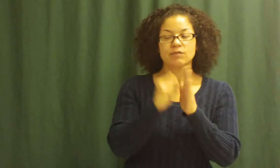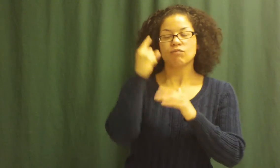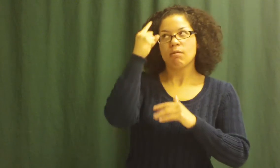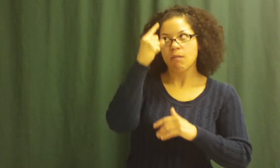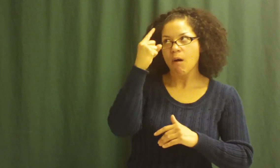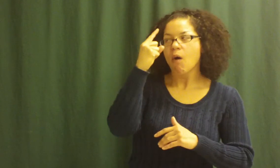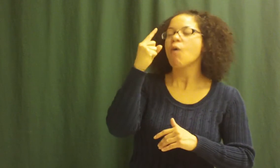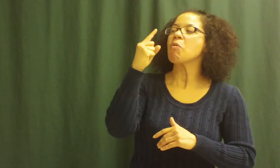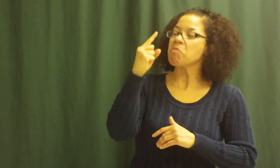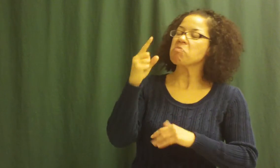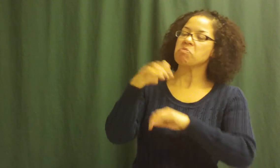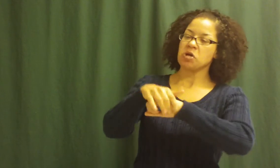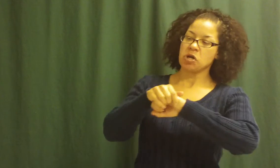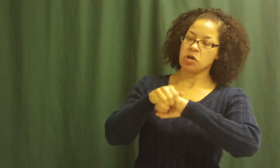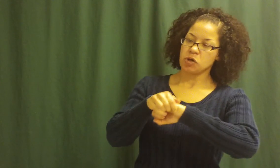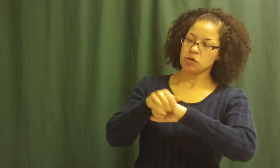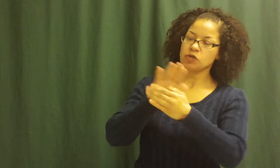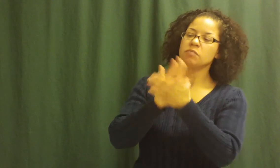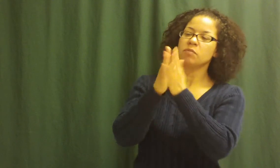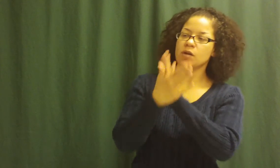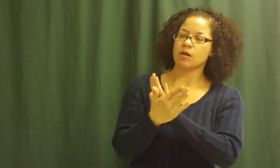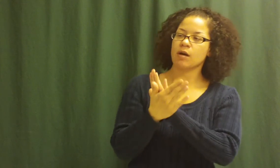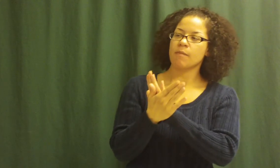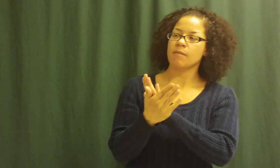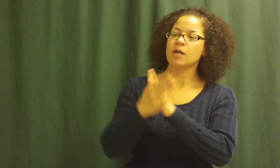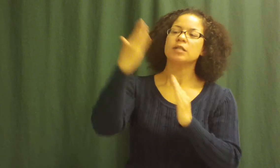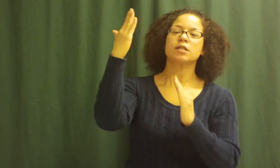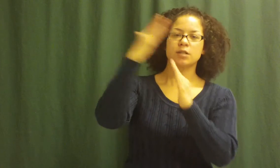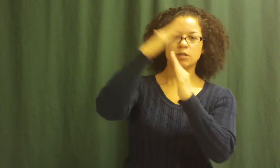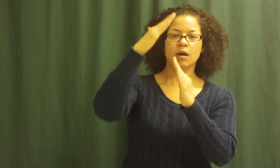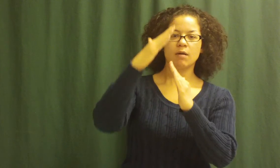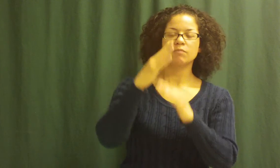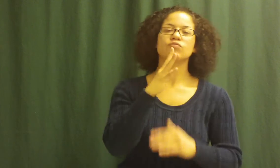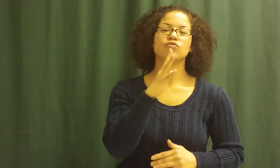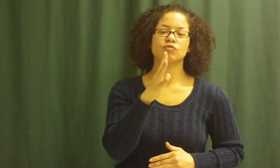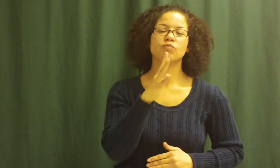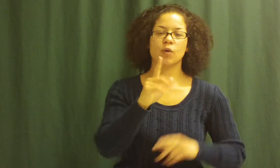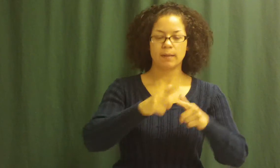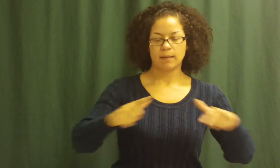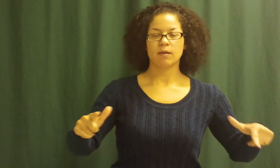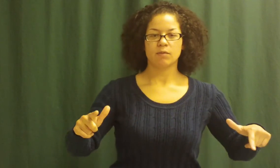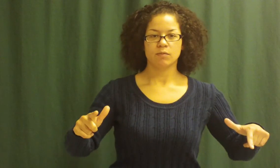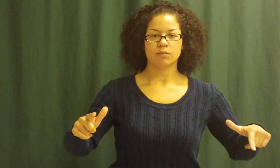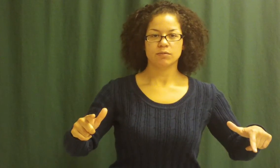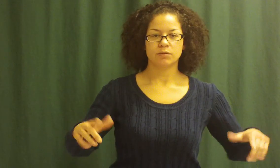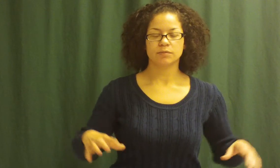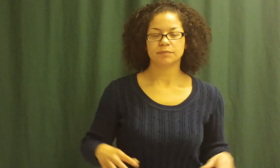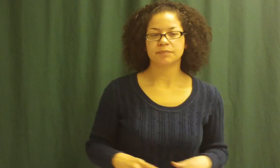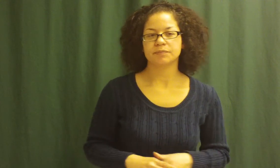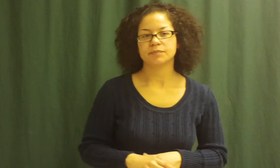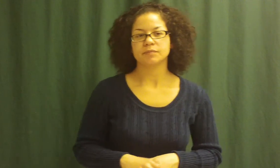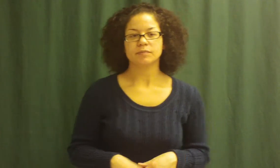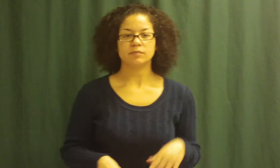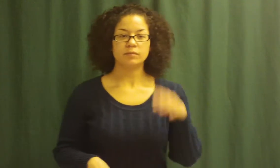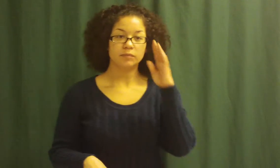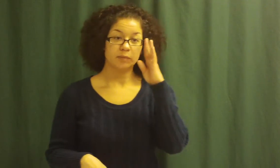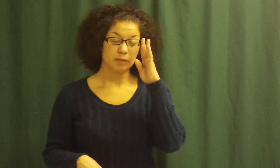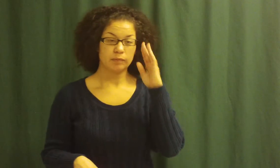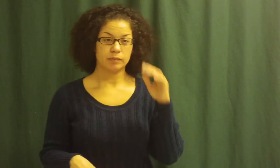Cultural values. A culture values are its ideas about